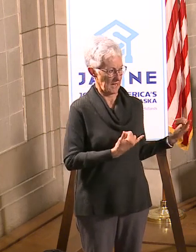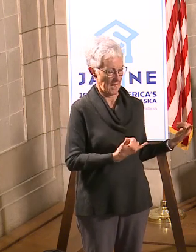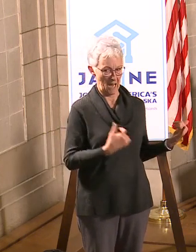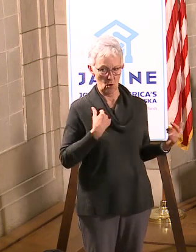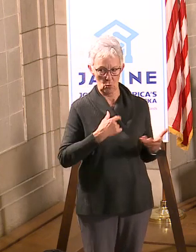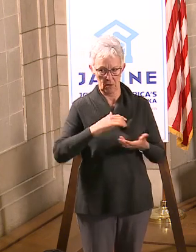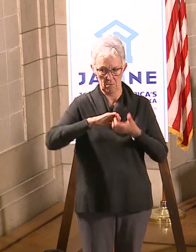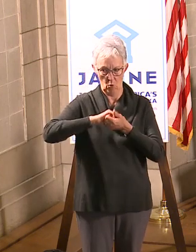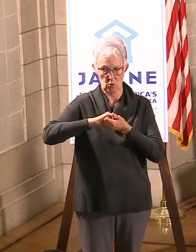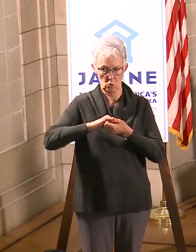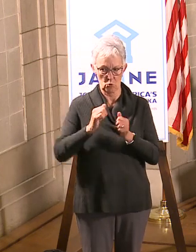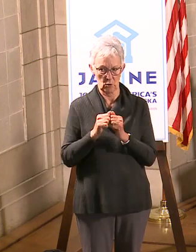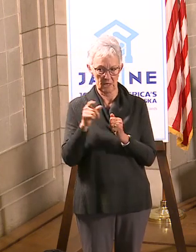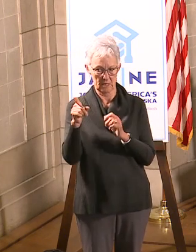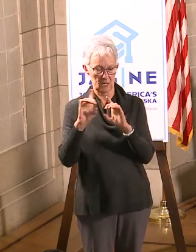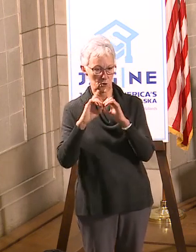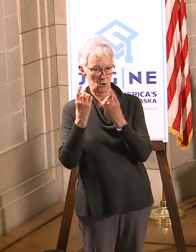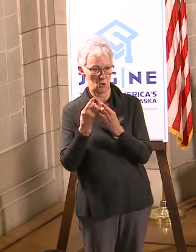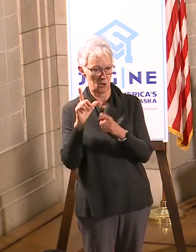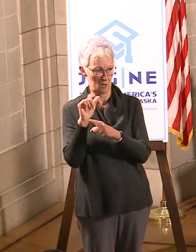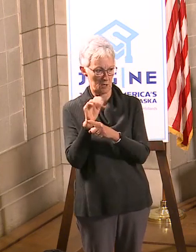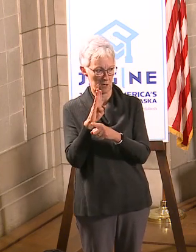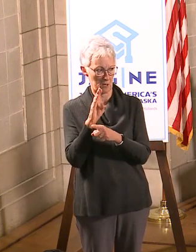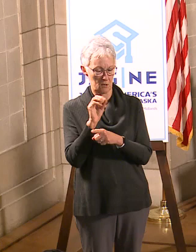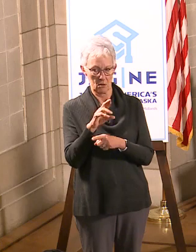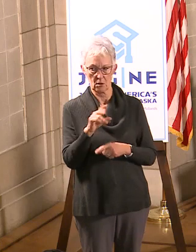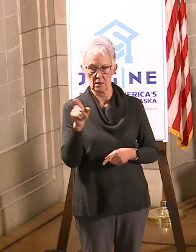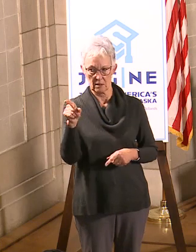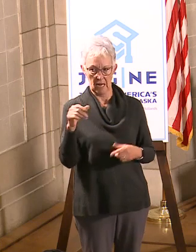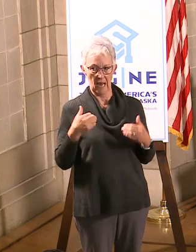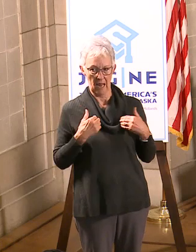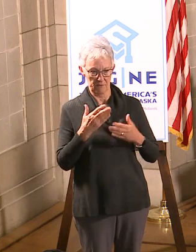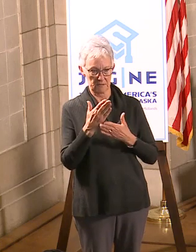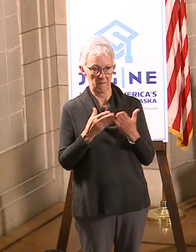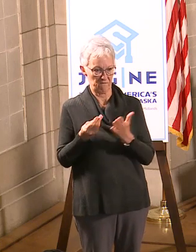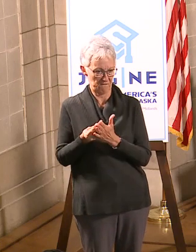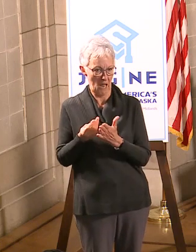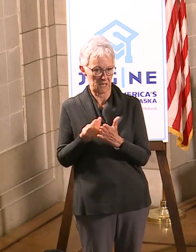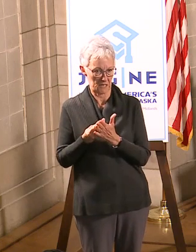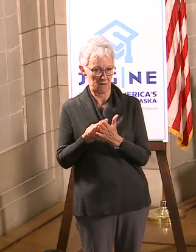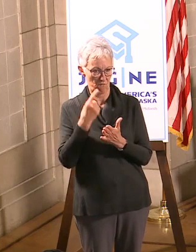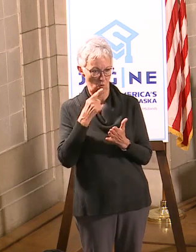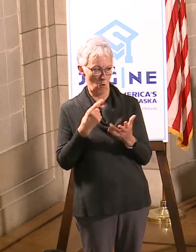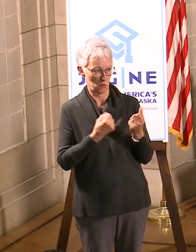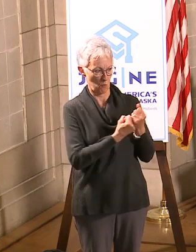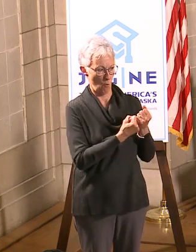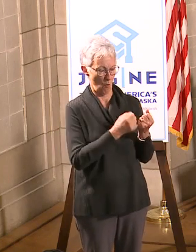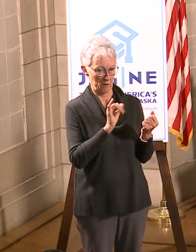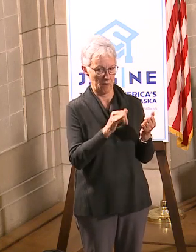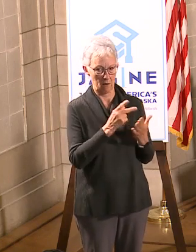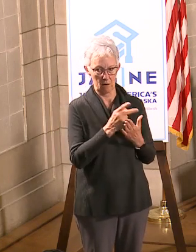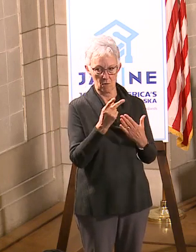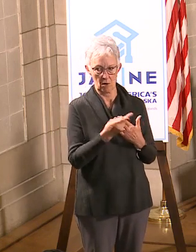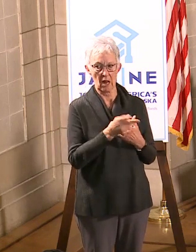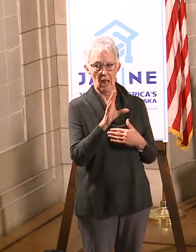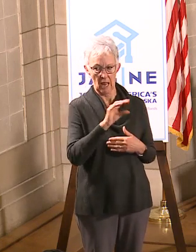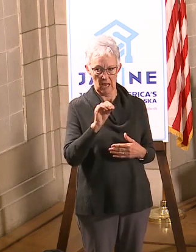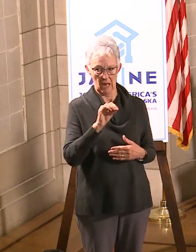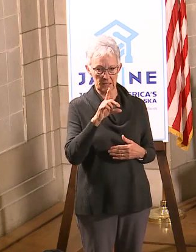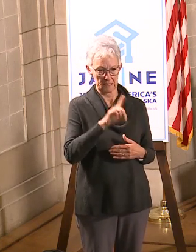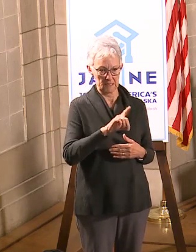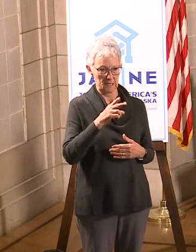Department of Labor, who has a couple of different funding sources, including the Department of Health and Human